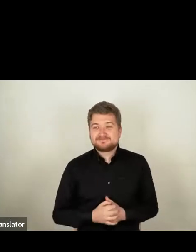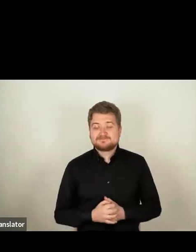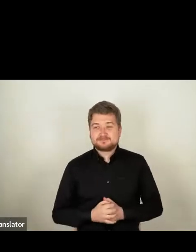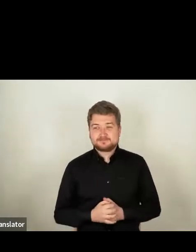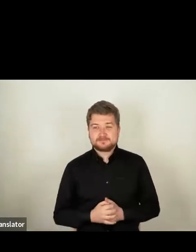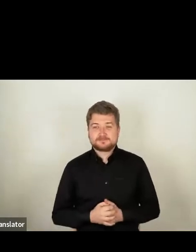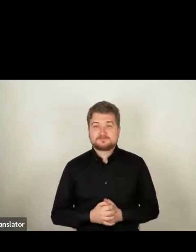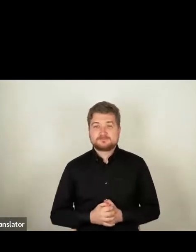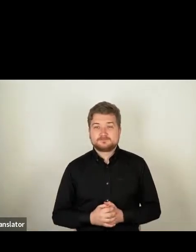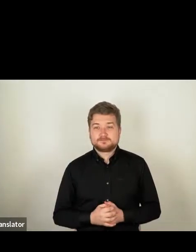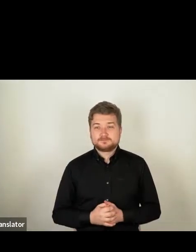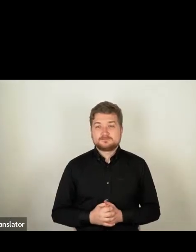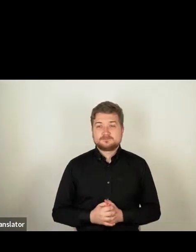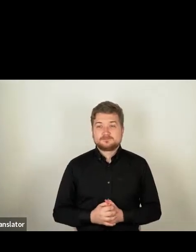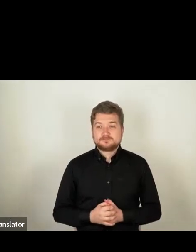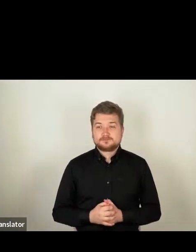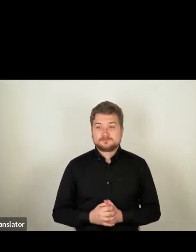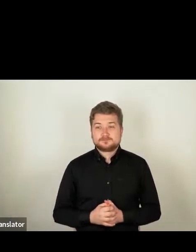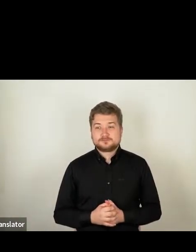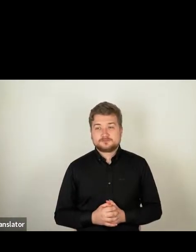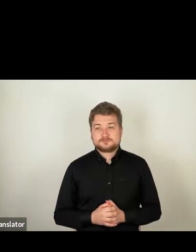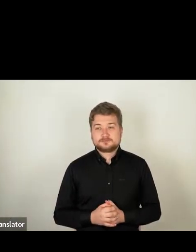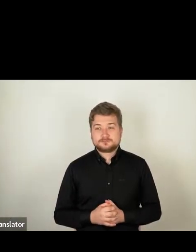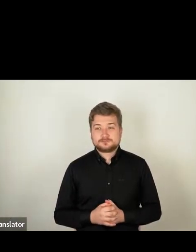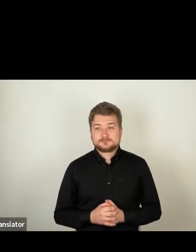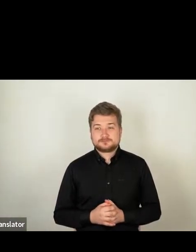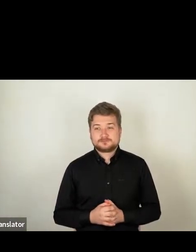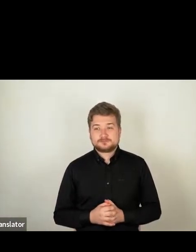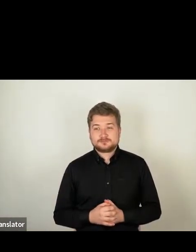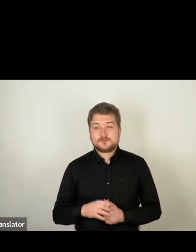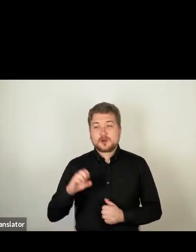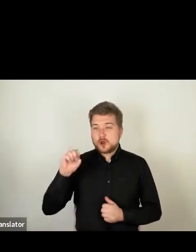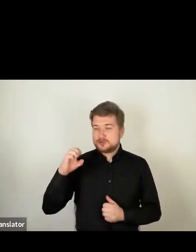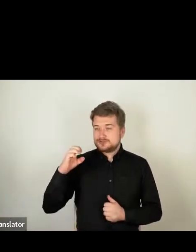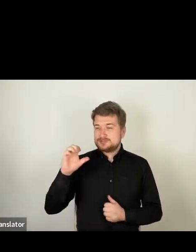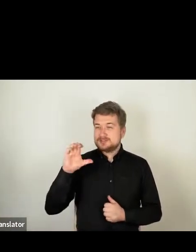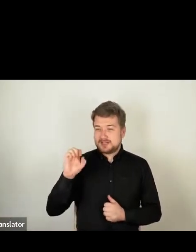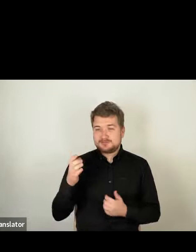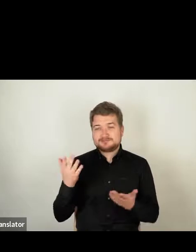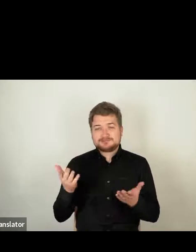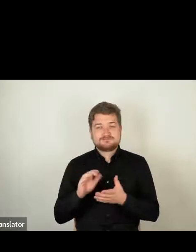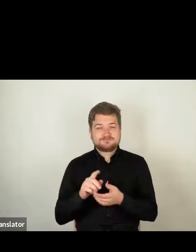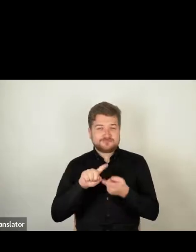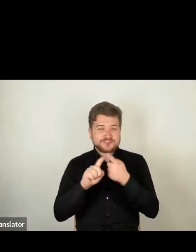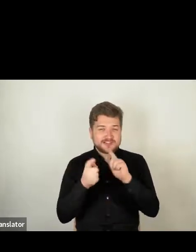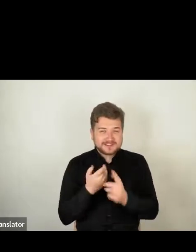OSCE and ODIHR friends, excellencies and honourable members,